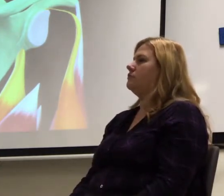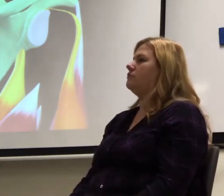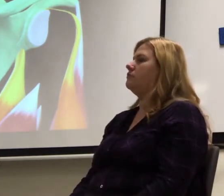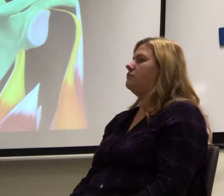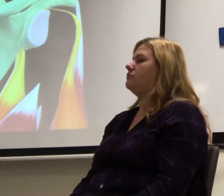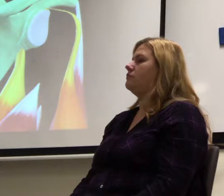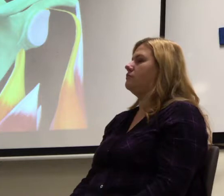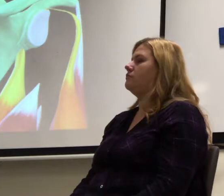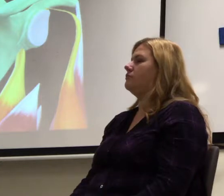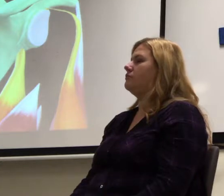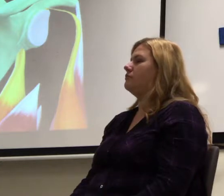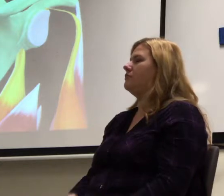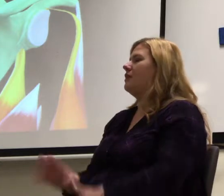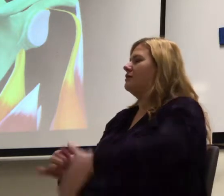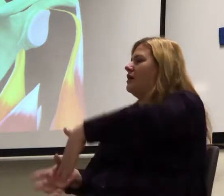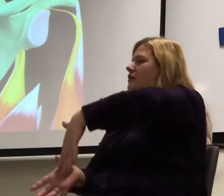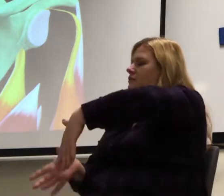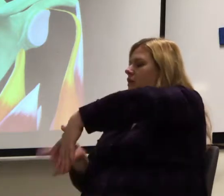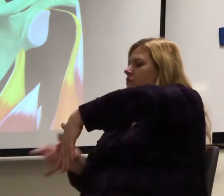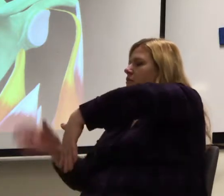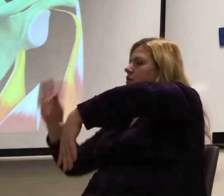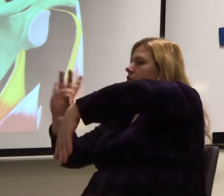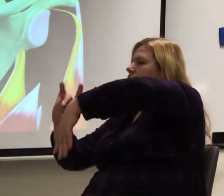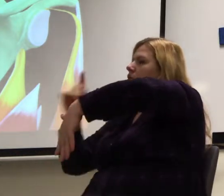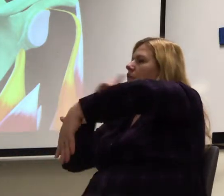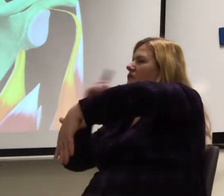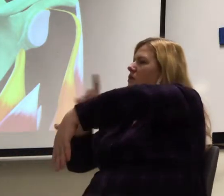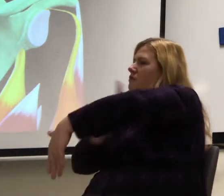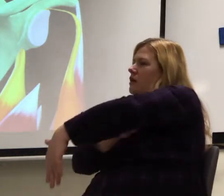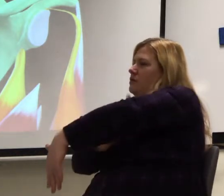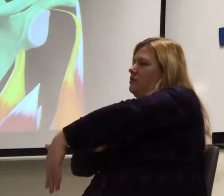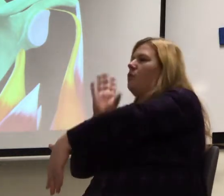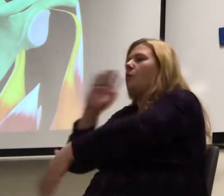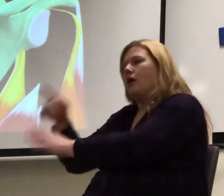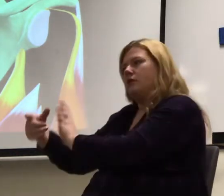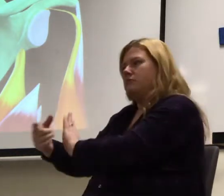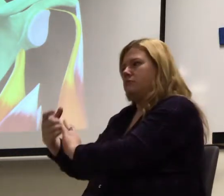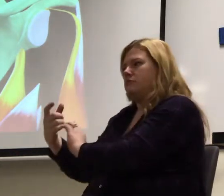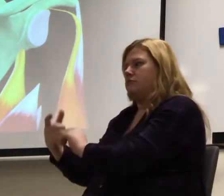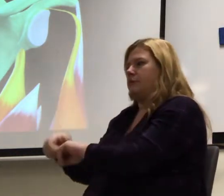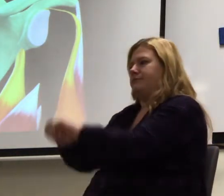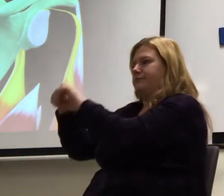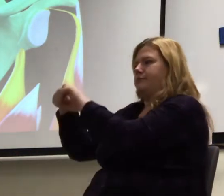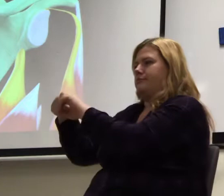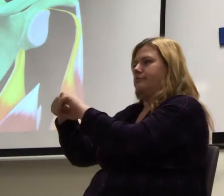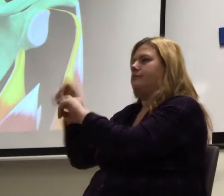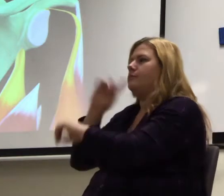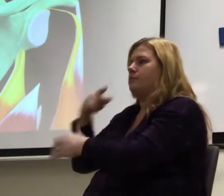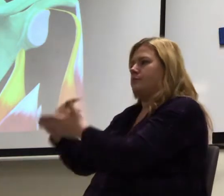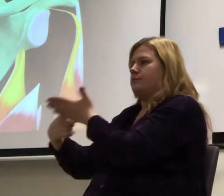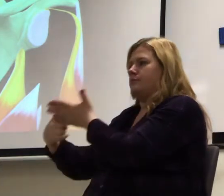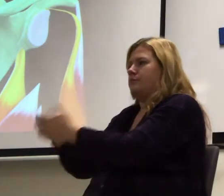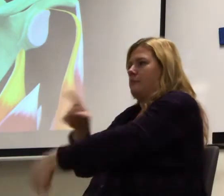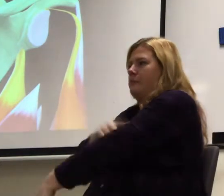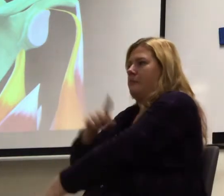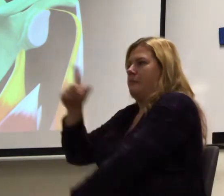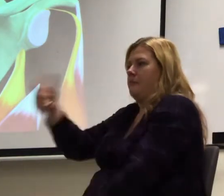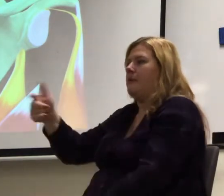So those are attachments for those muscles. We'll get to muscles right after bones, and the bis and the